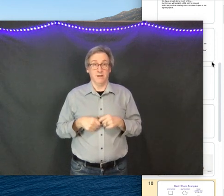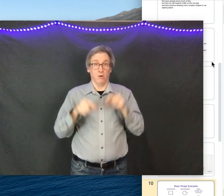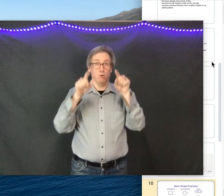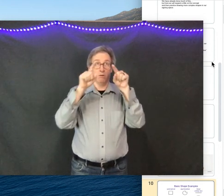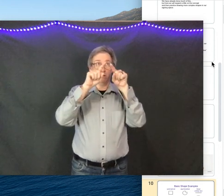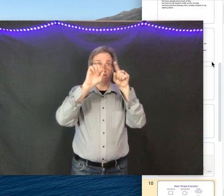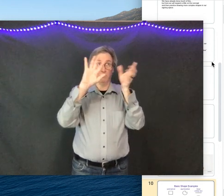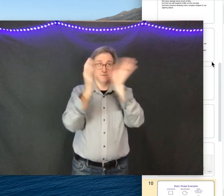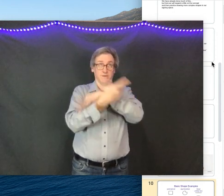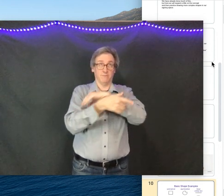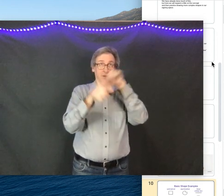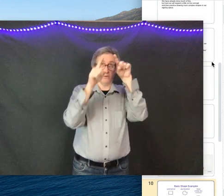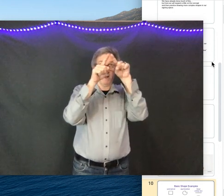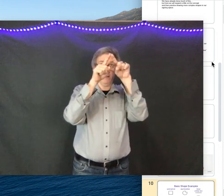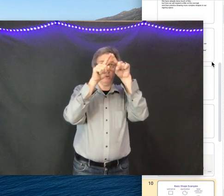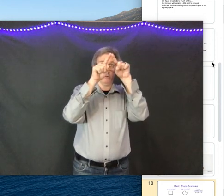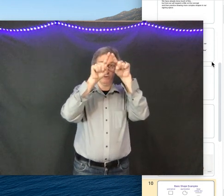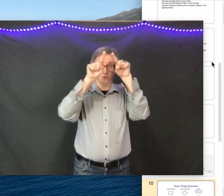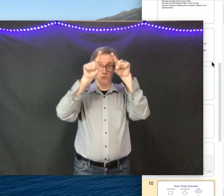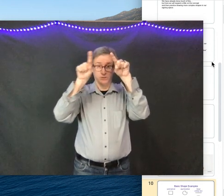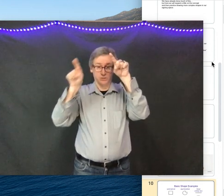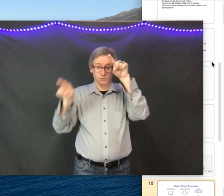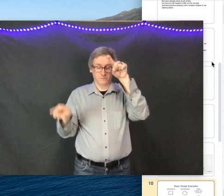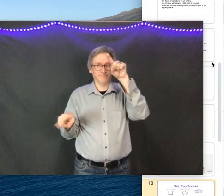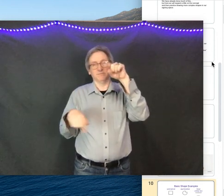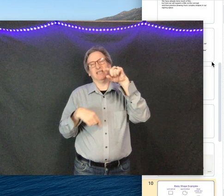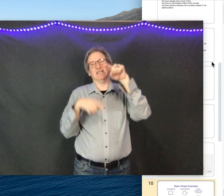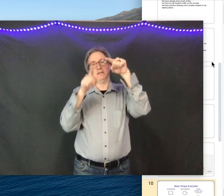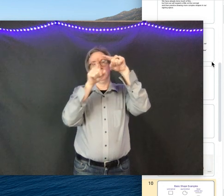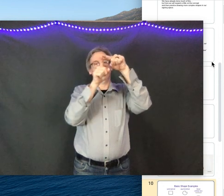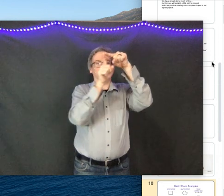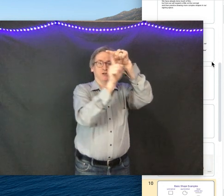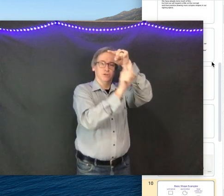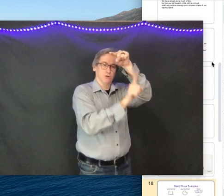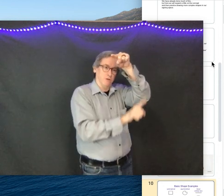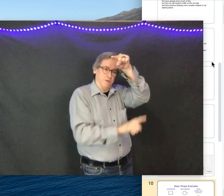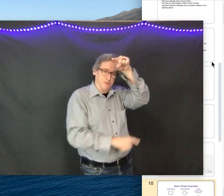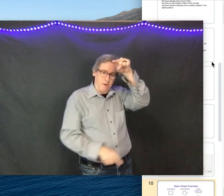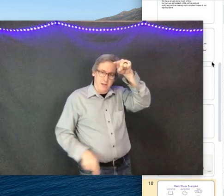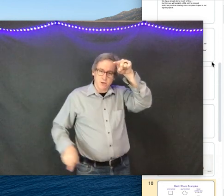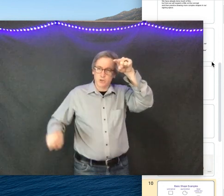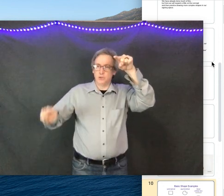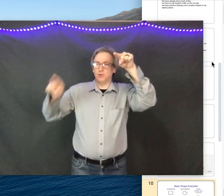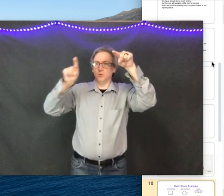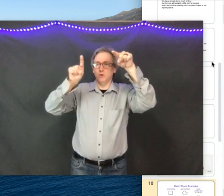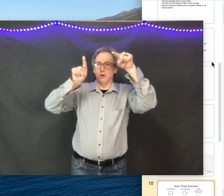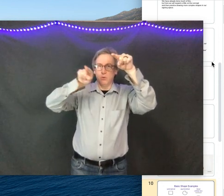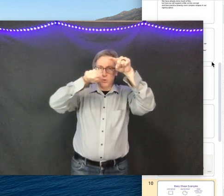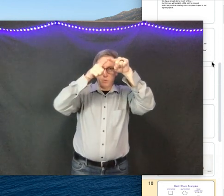I mean, if it was flipped the other way, you could do the circle this way.